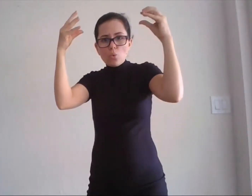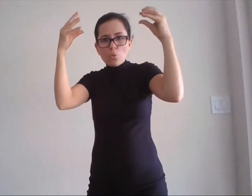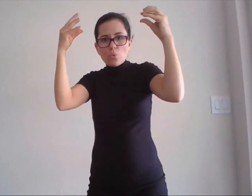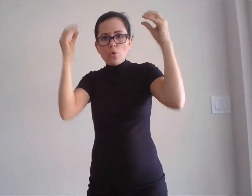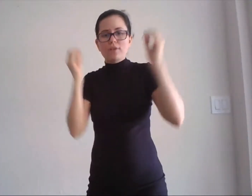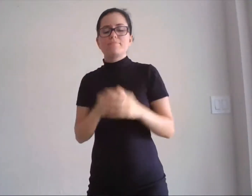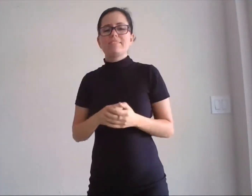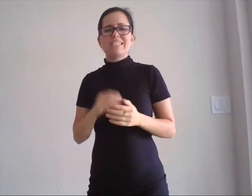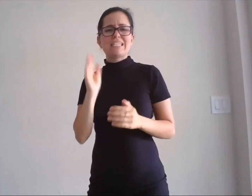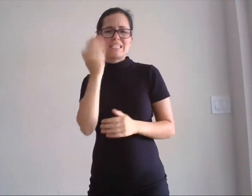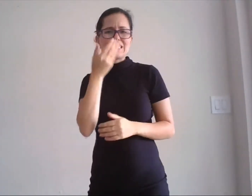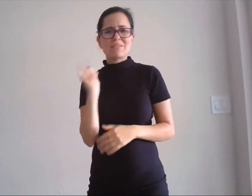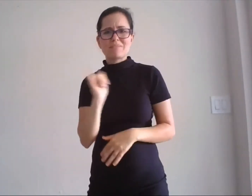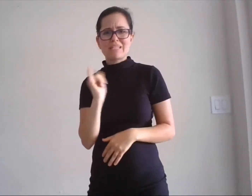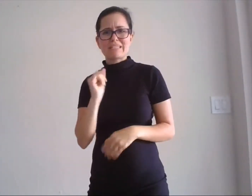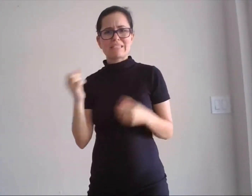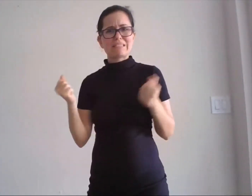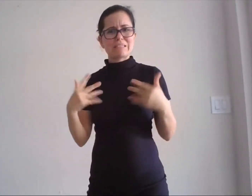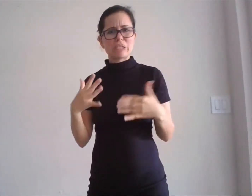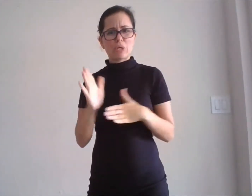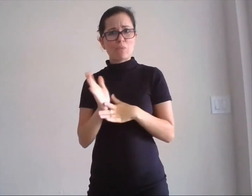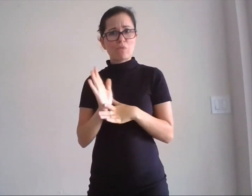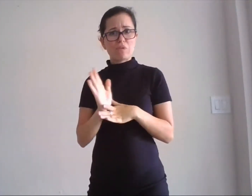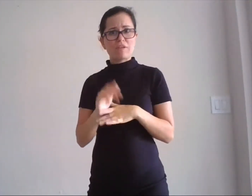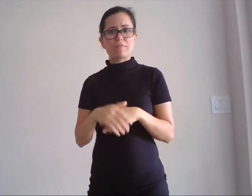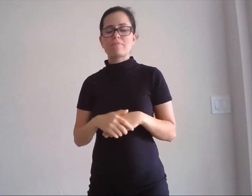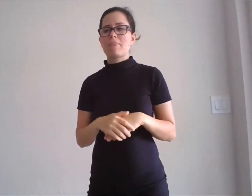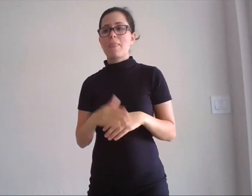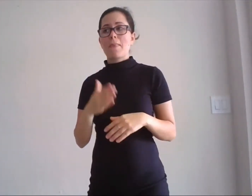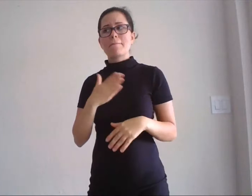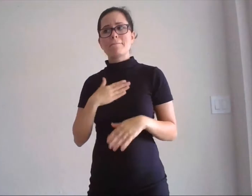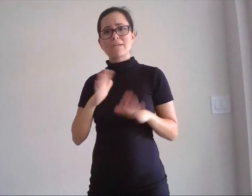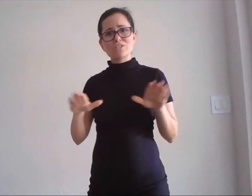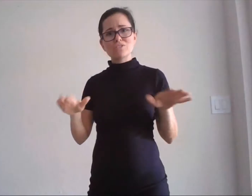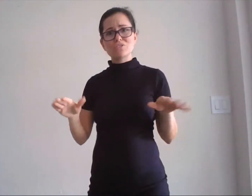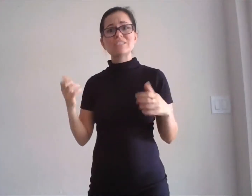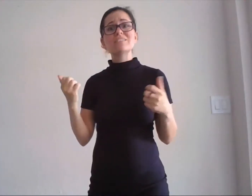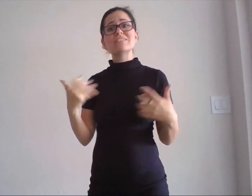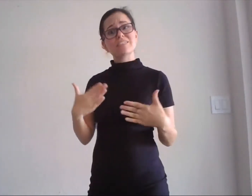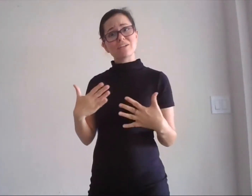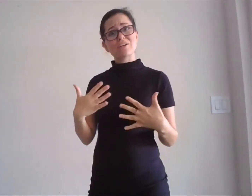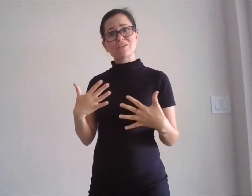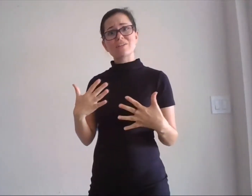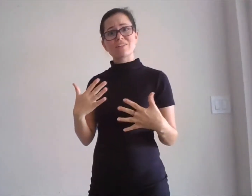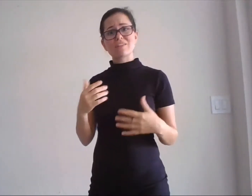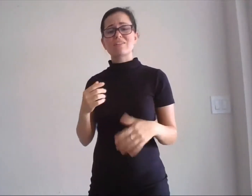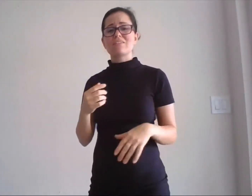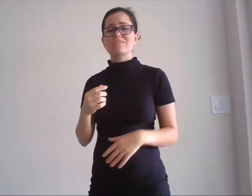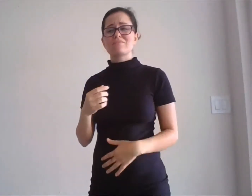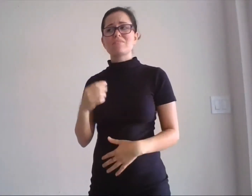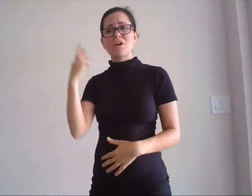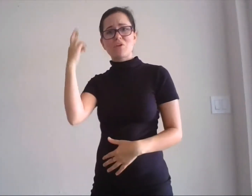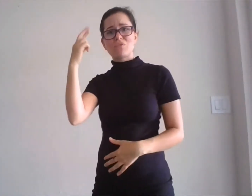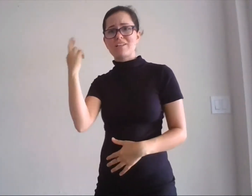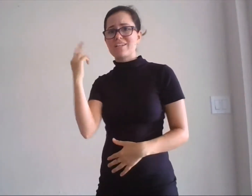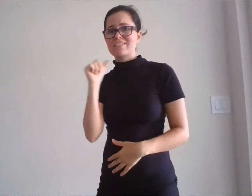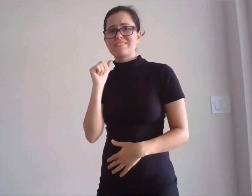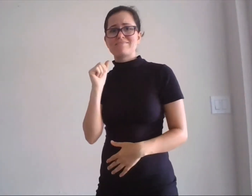this. But I can do that. I also... Yeah, I'm sure it didn't take any time to set that up. No. And I bet you're going to use